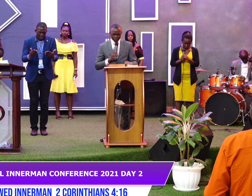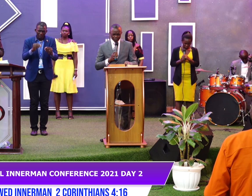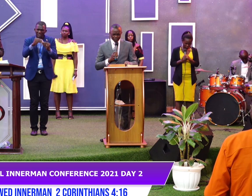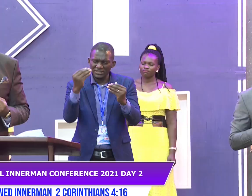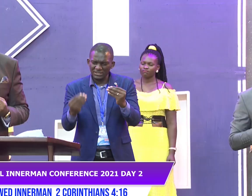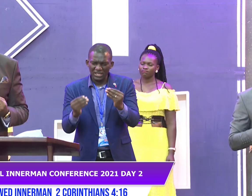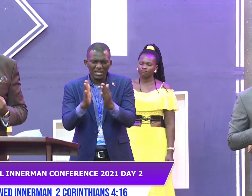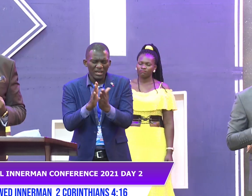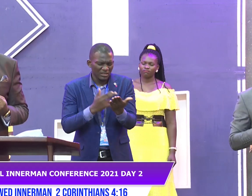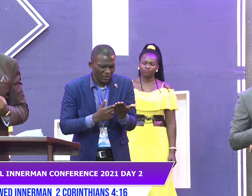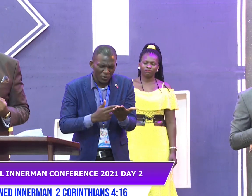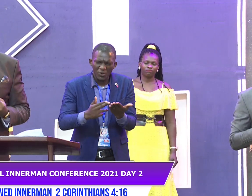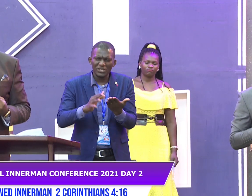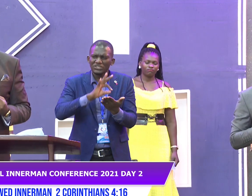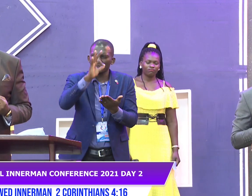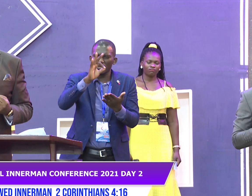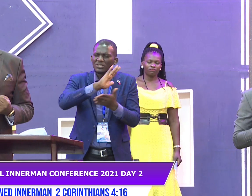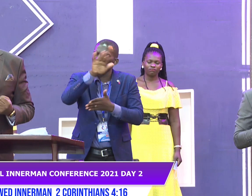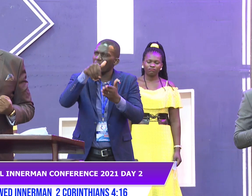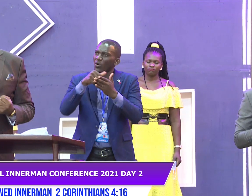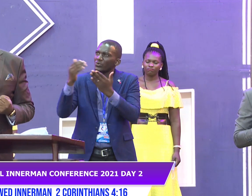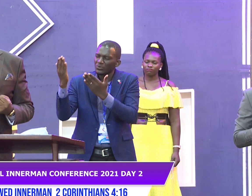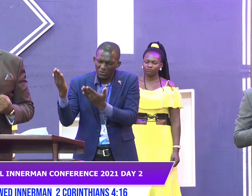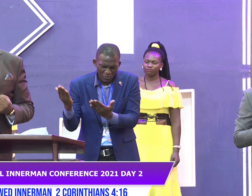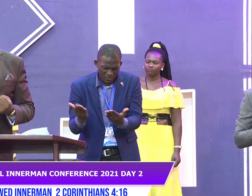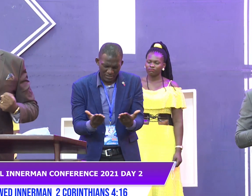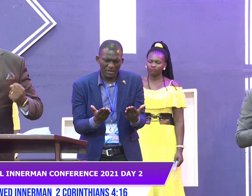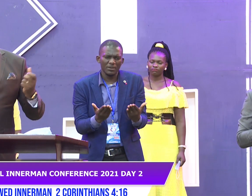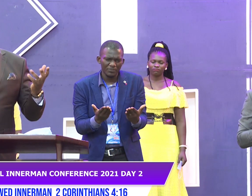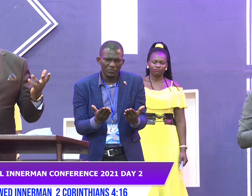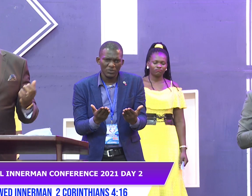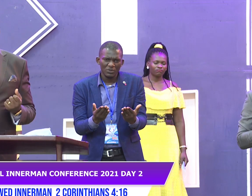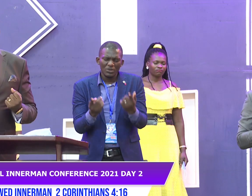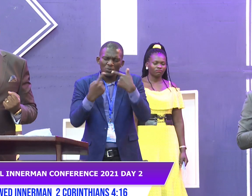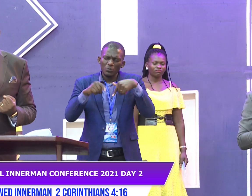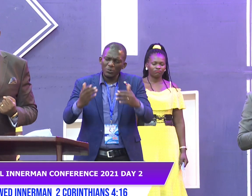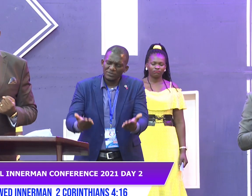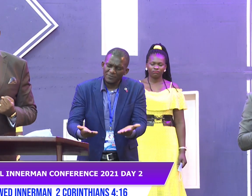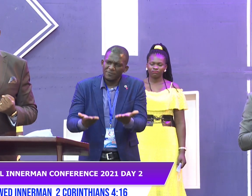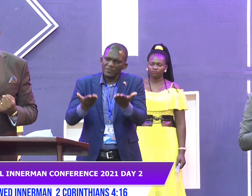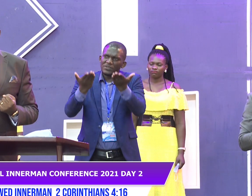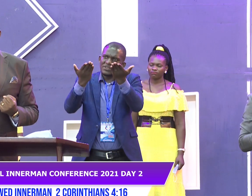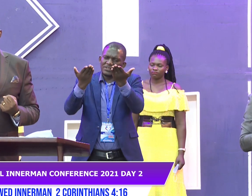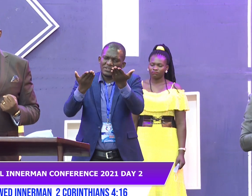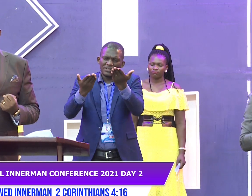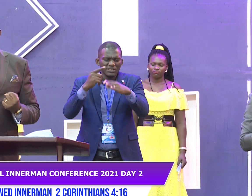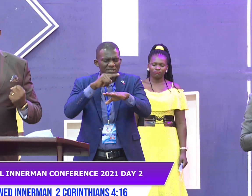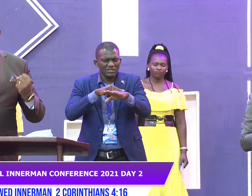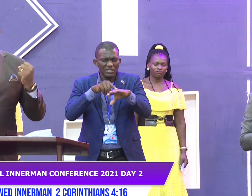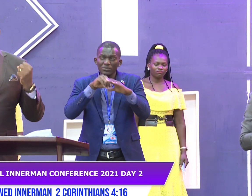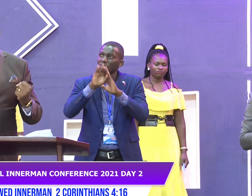The Father, the Son, and the Holy Spirit, that you come together. We surrender this